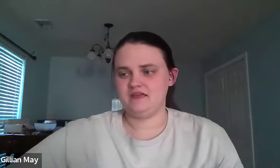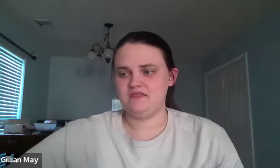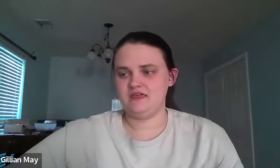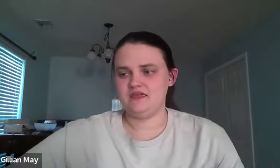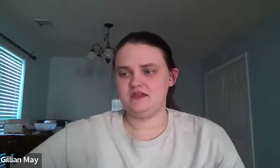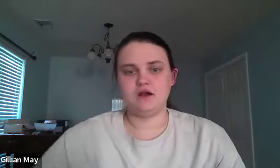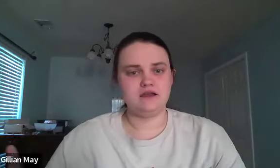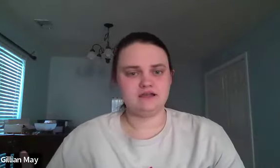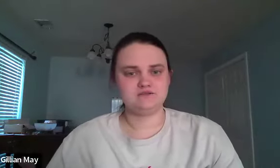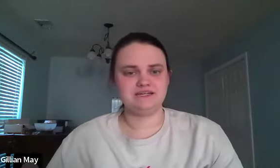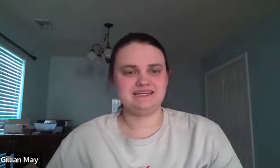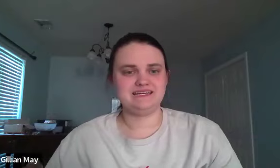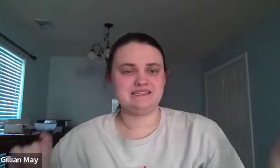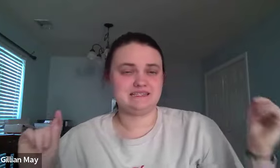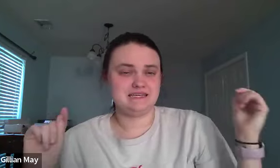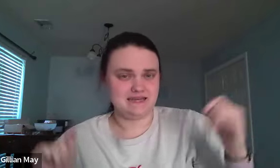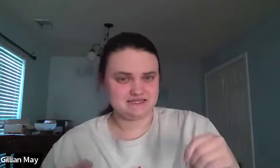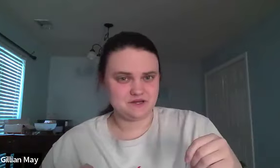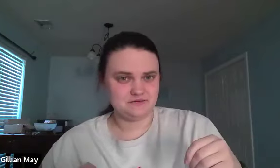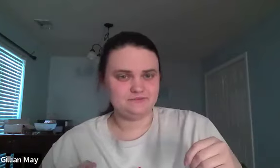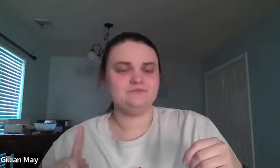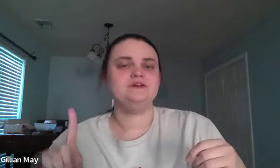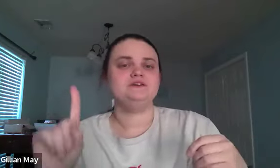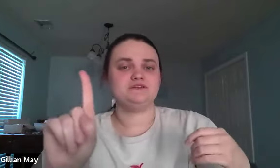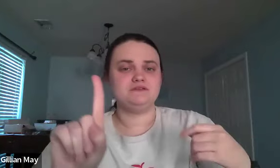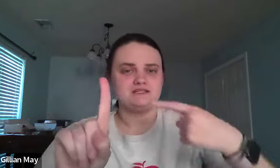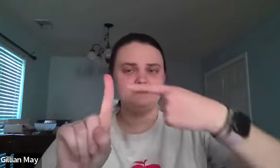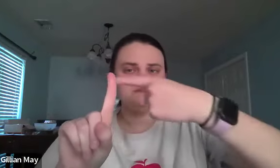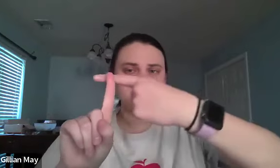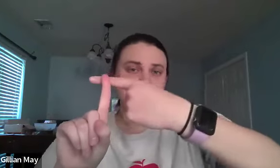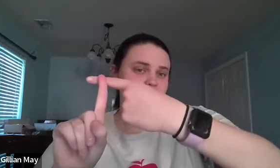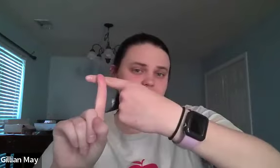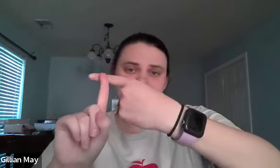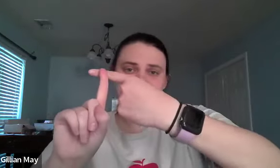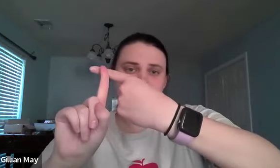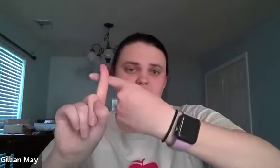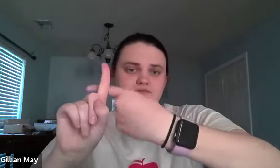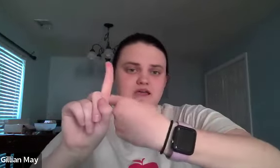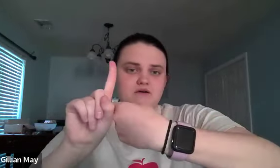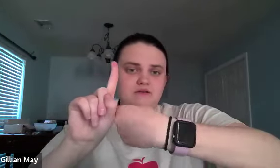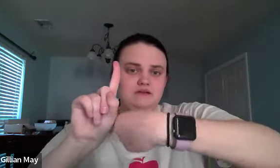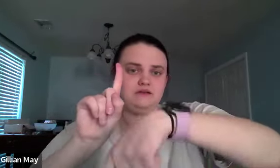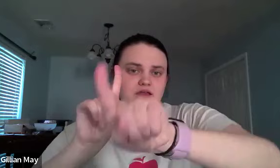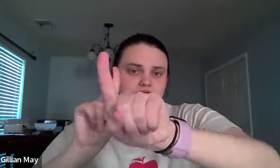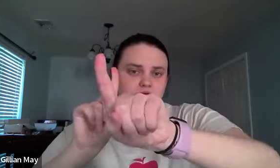And then our next one is next month. So next month is you're going to do the same, go down and